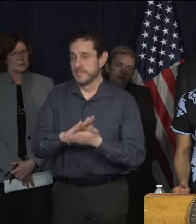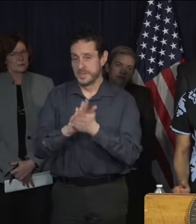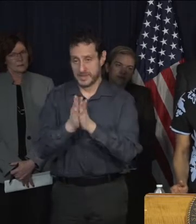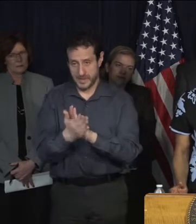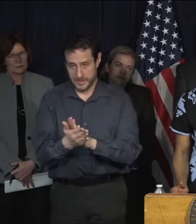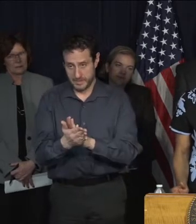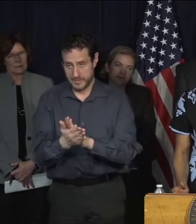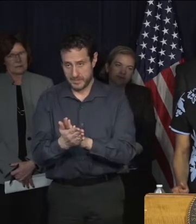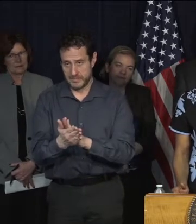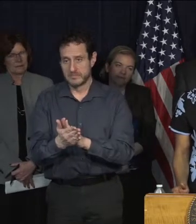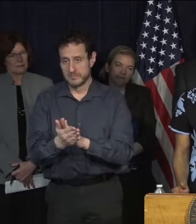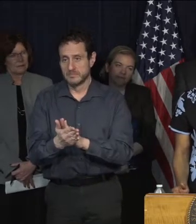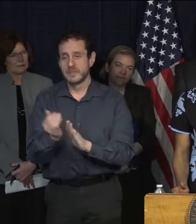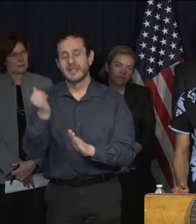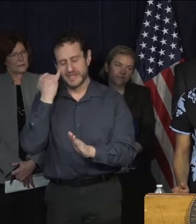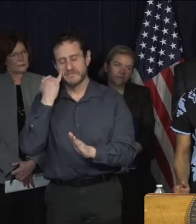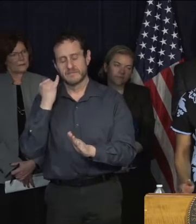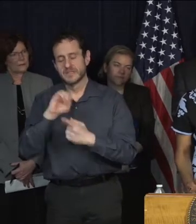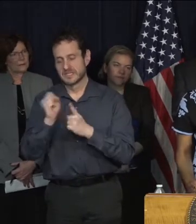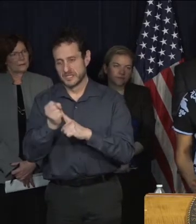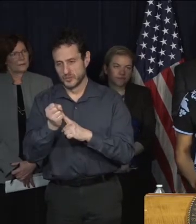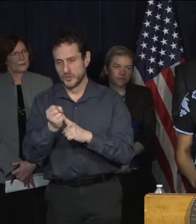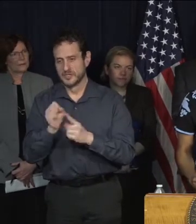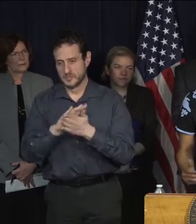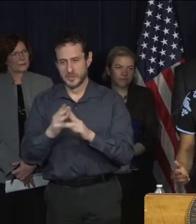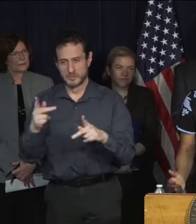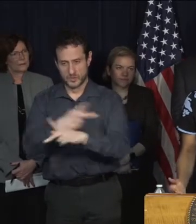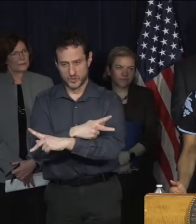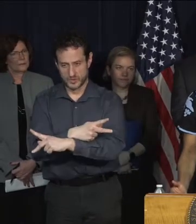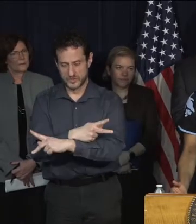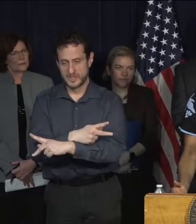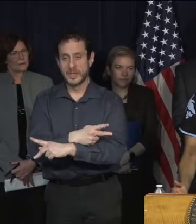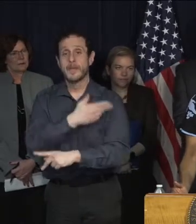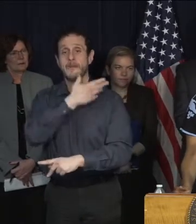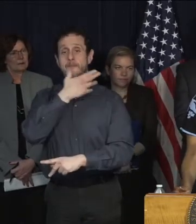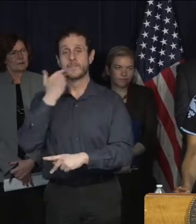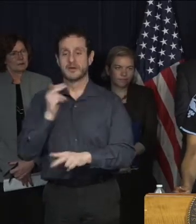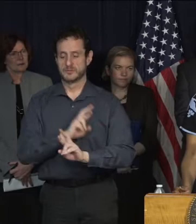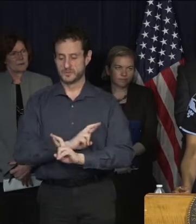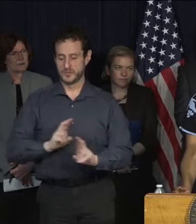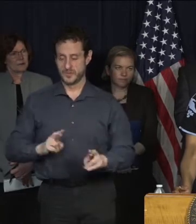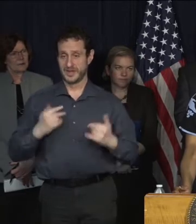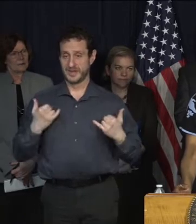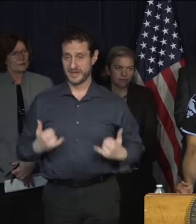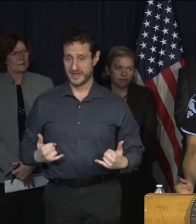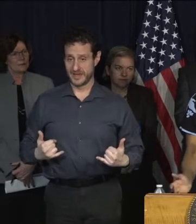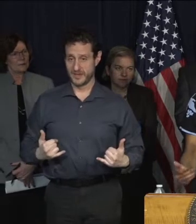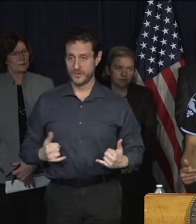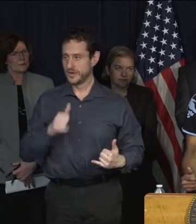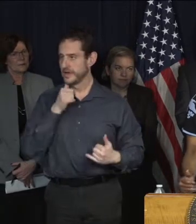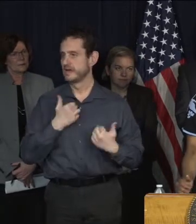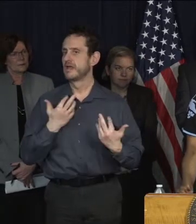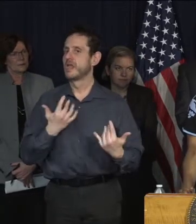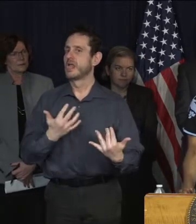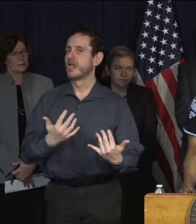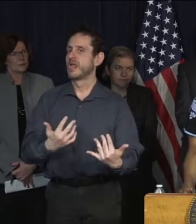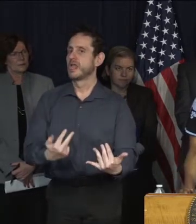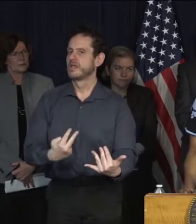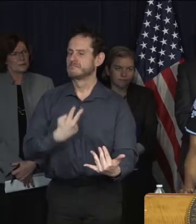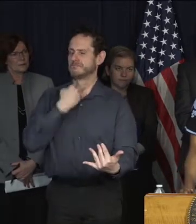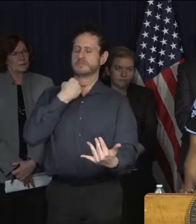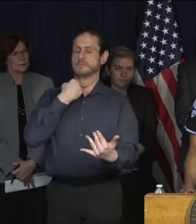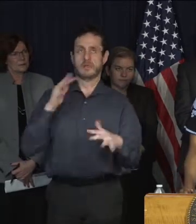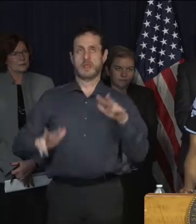situation expands. Again, we just rather prepare in advance as opposed to